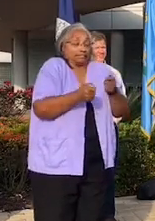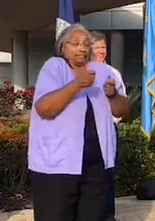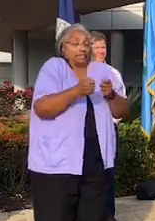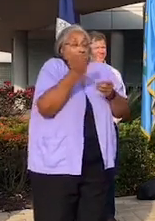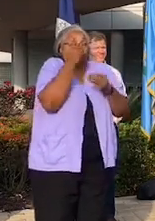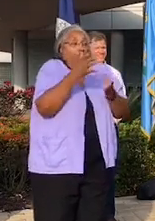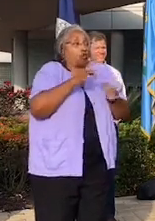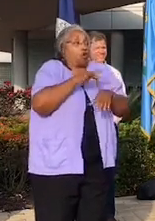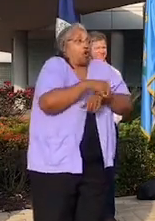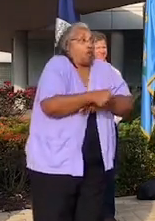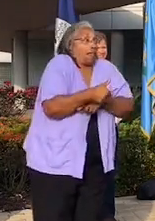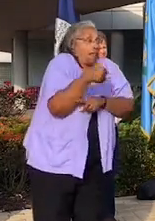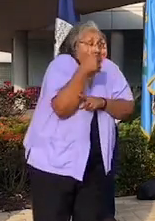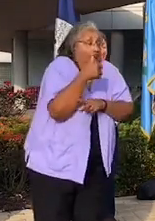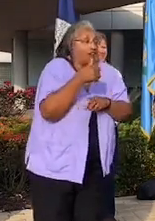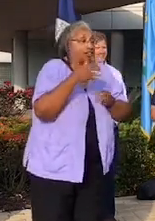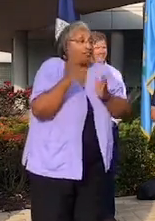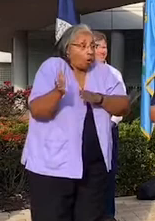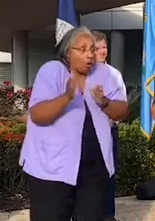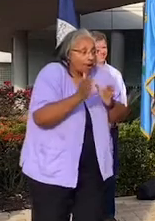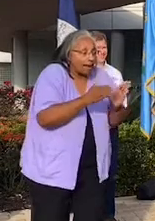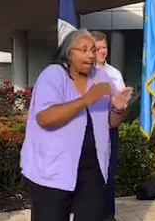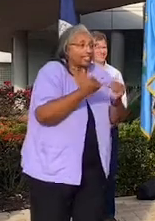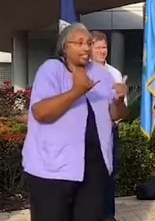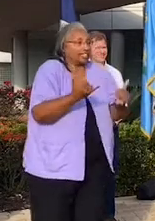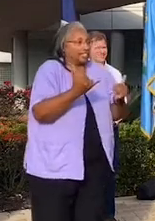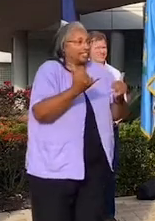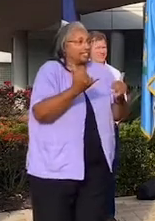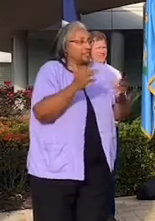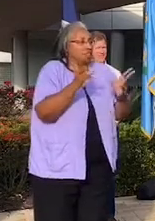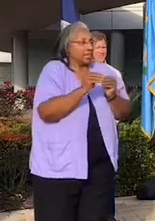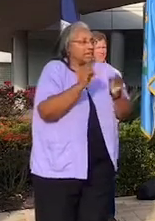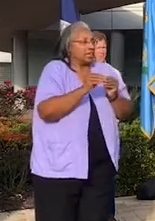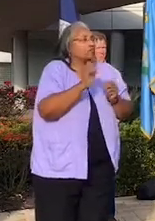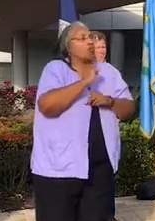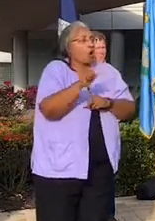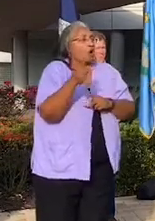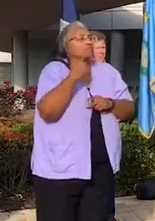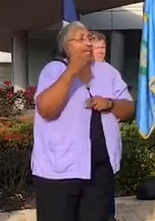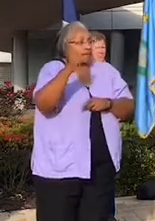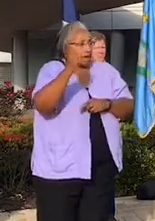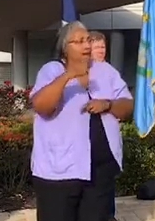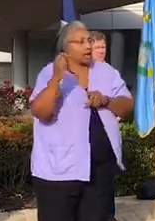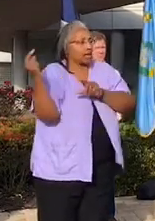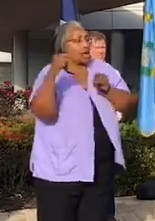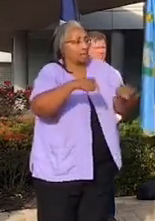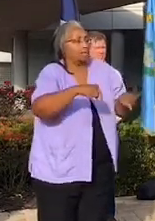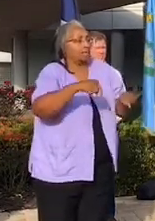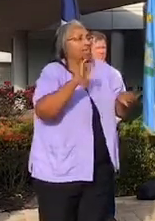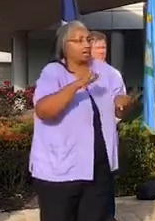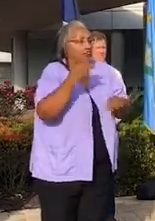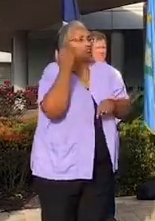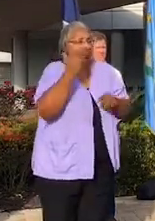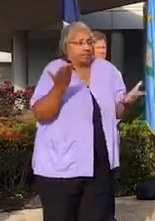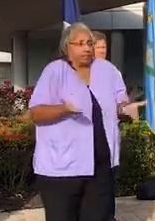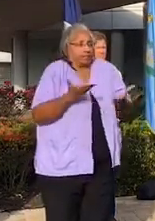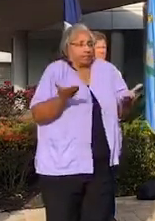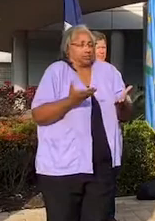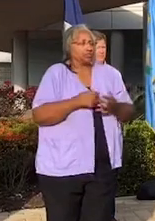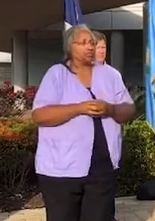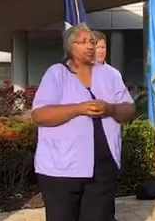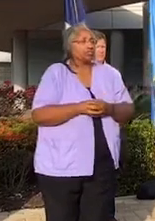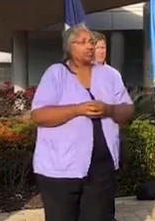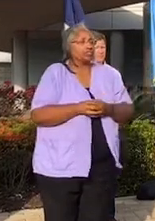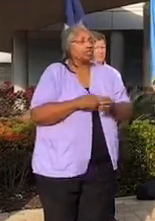morning, wanting to organize. I said, let's do it. And everyone else said the same, which is why we are here this evening.